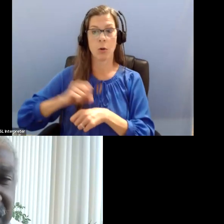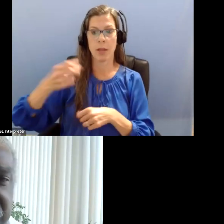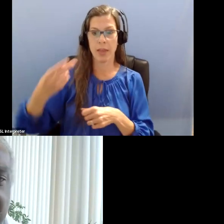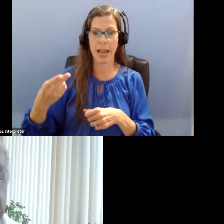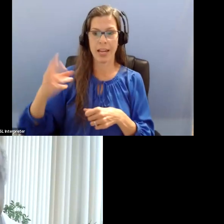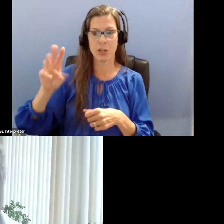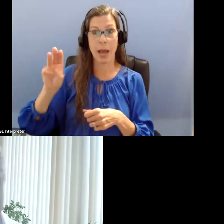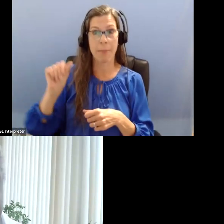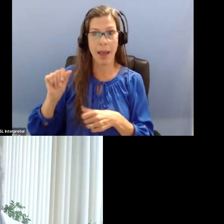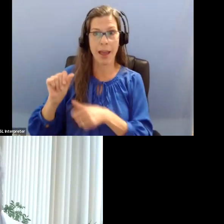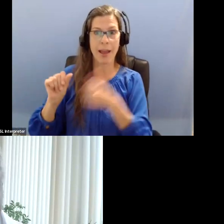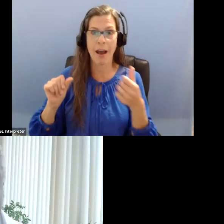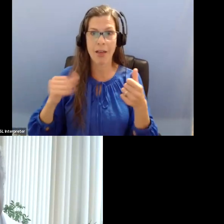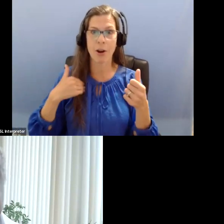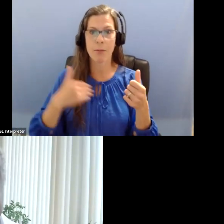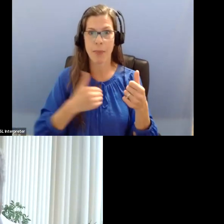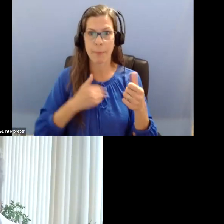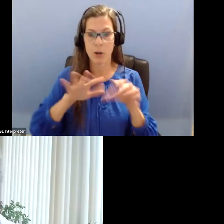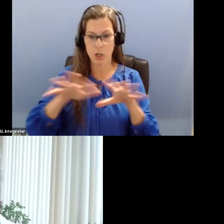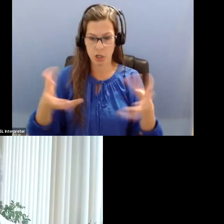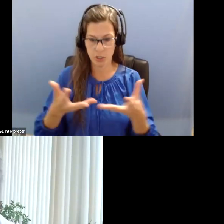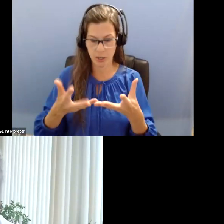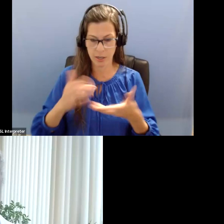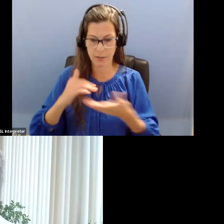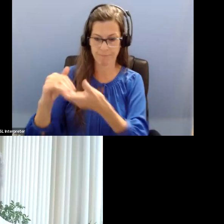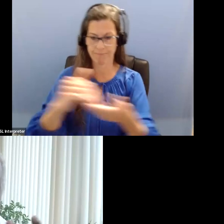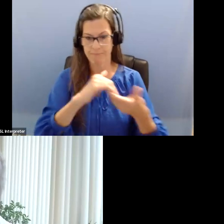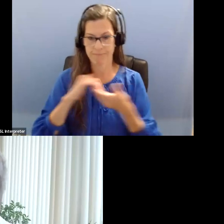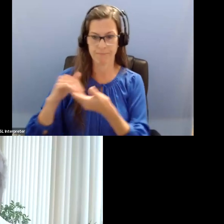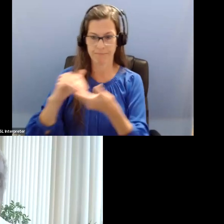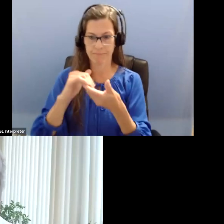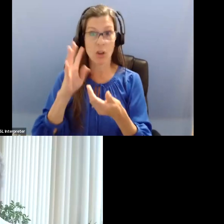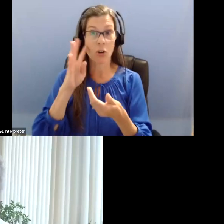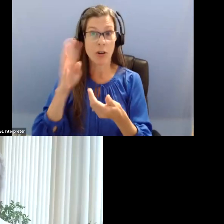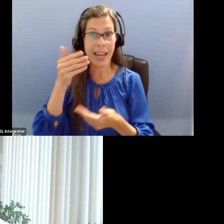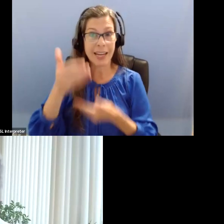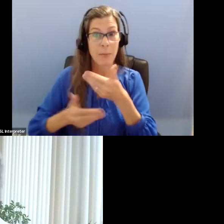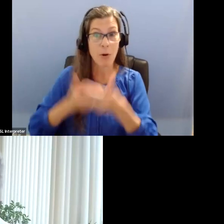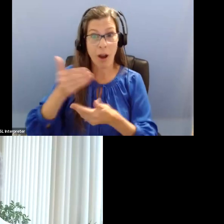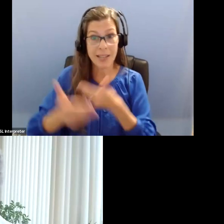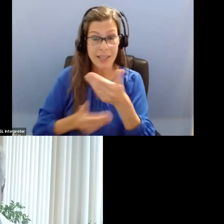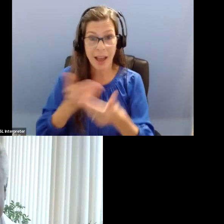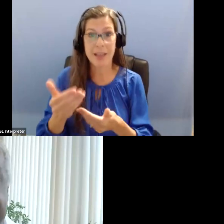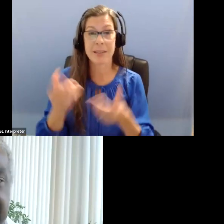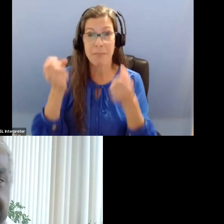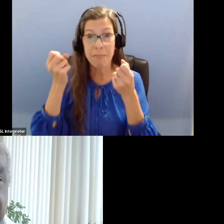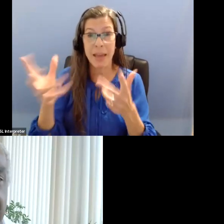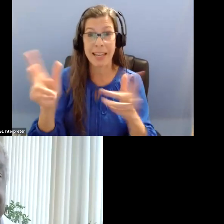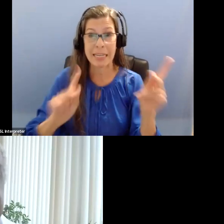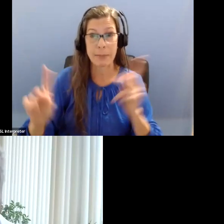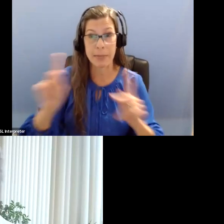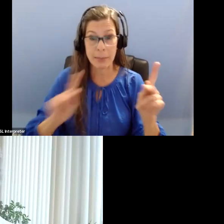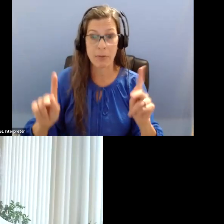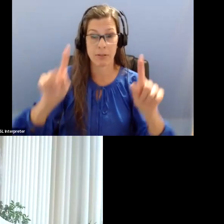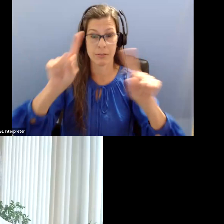members to create a process that allows us to get as many people and their voices and their ideas on